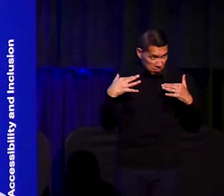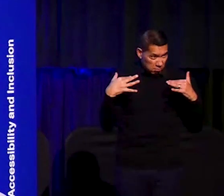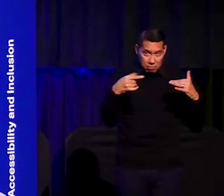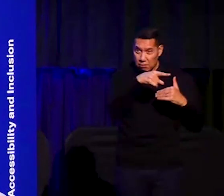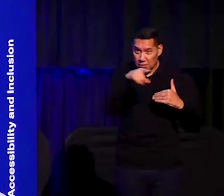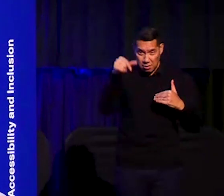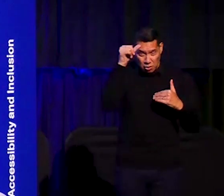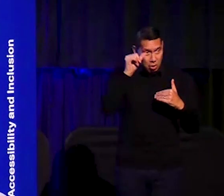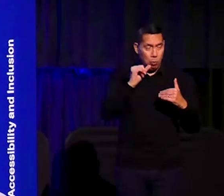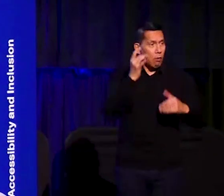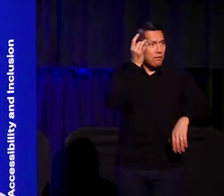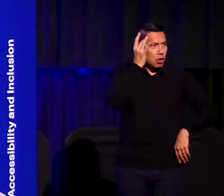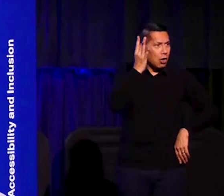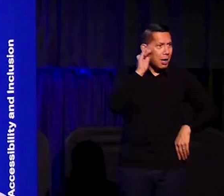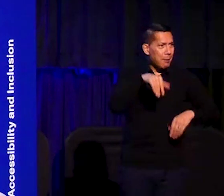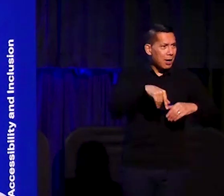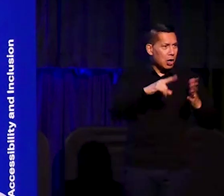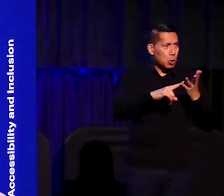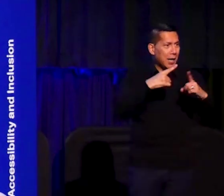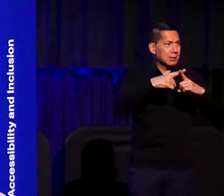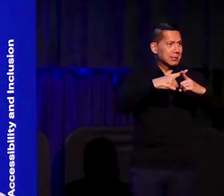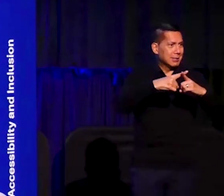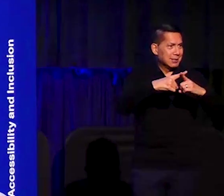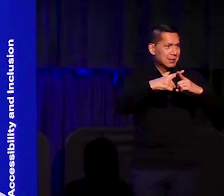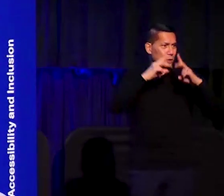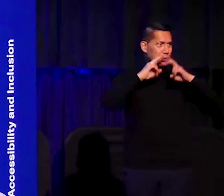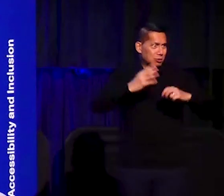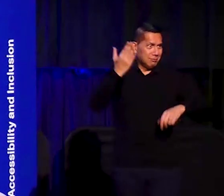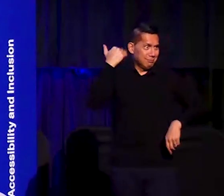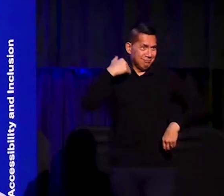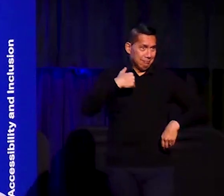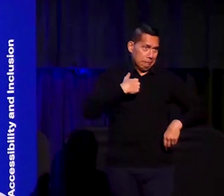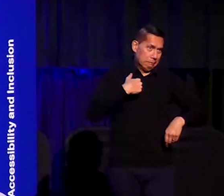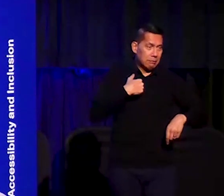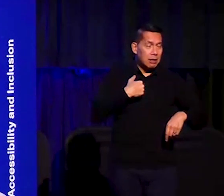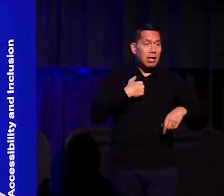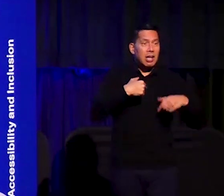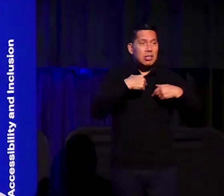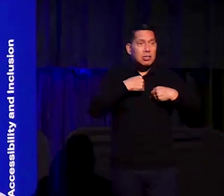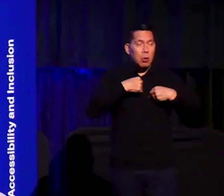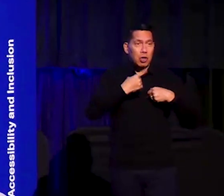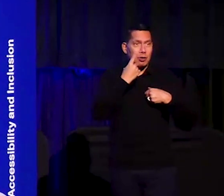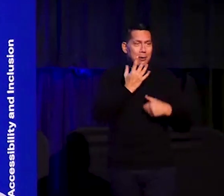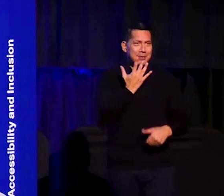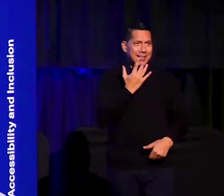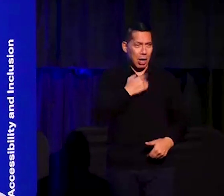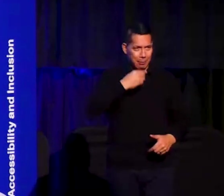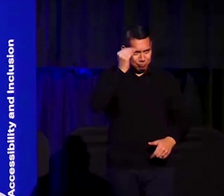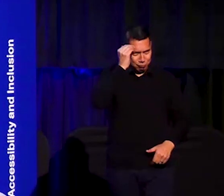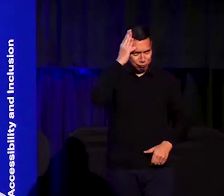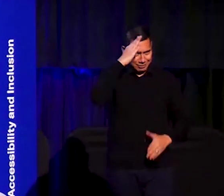about, have forgotten more about UX research than I have ever known. So I'm not going to try and pretend to be an